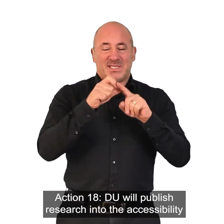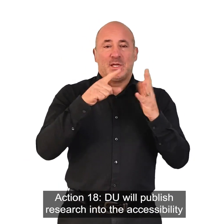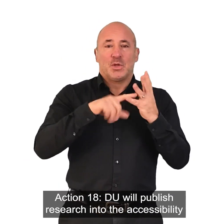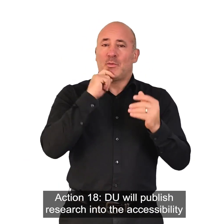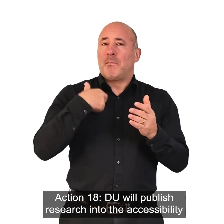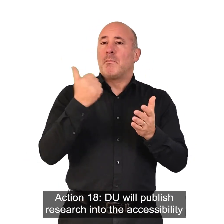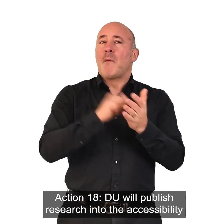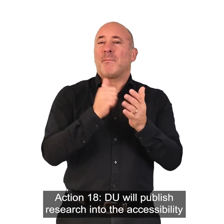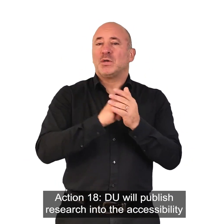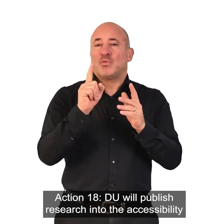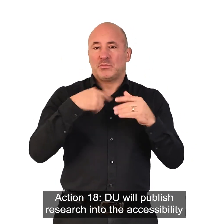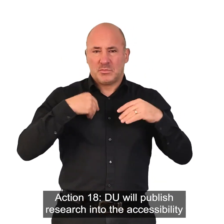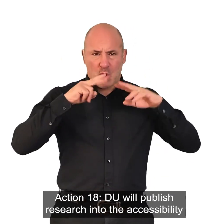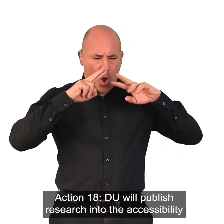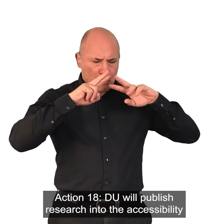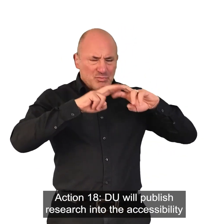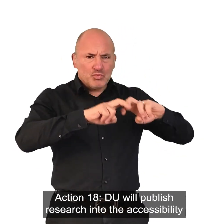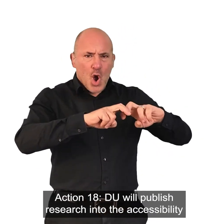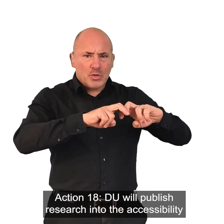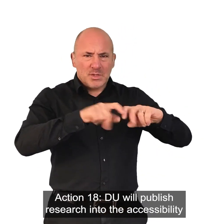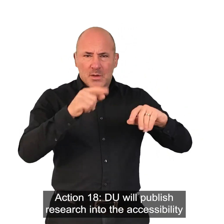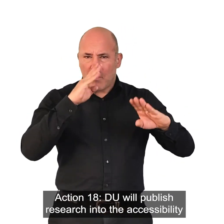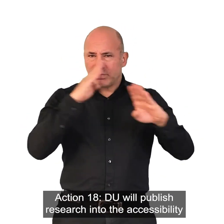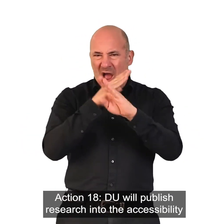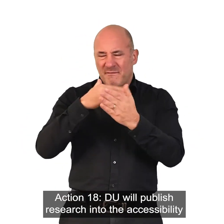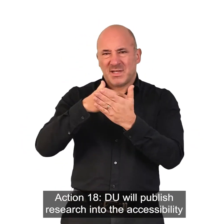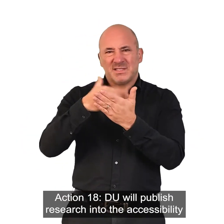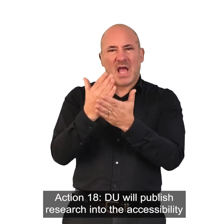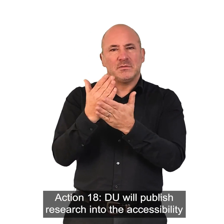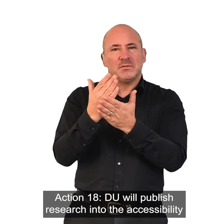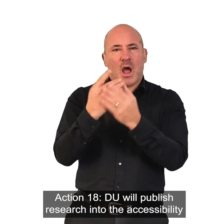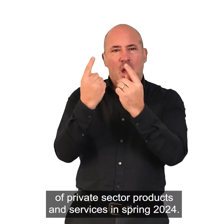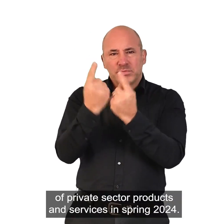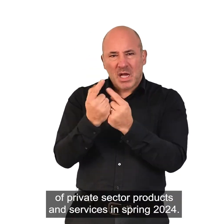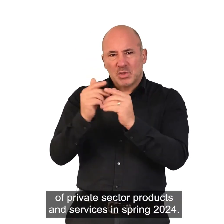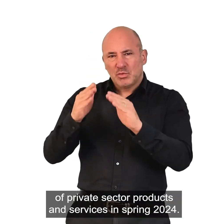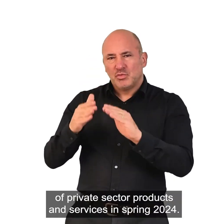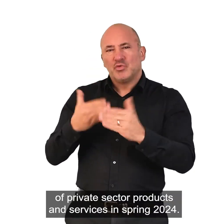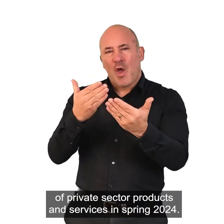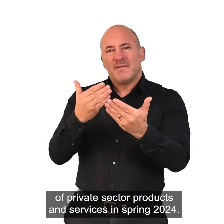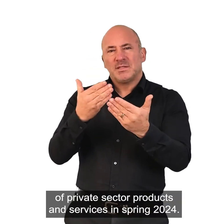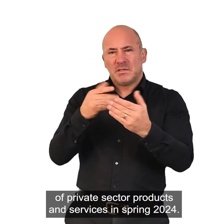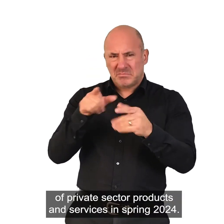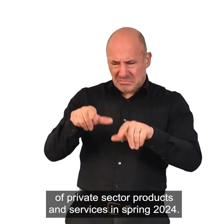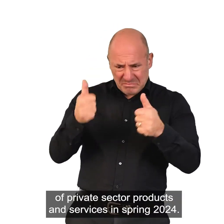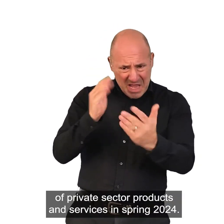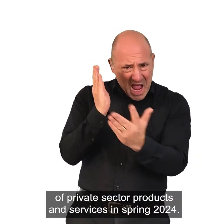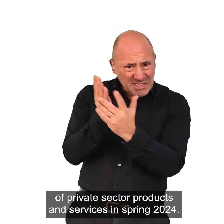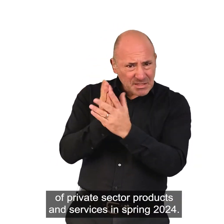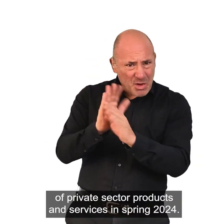research into the accessibility of private sector products and services in